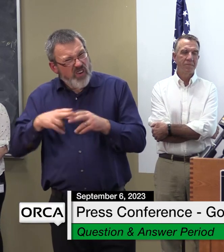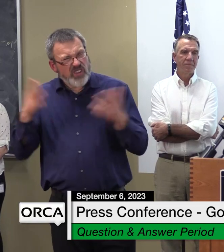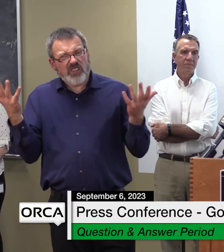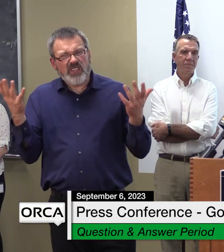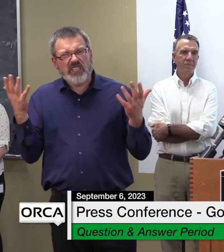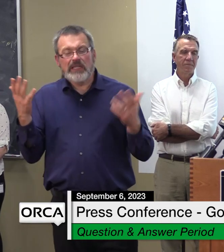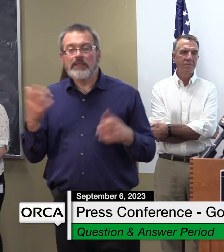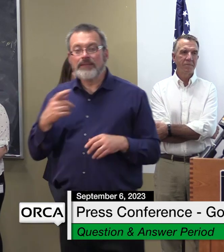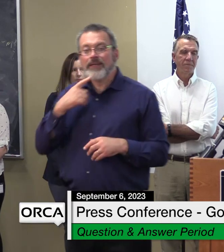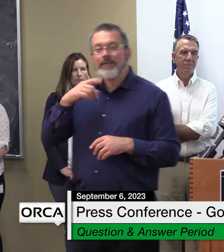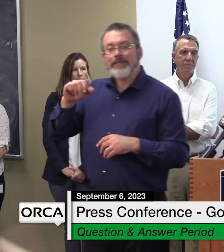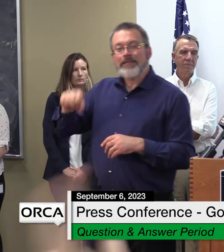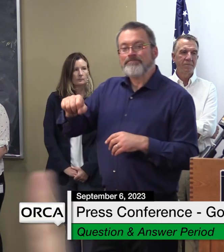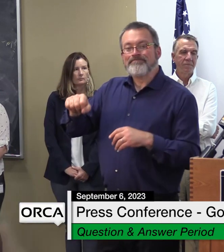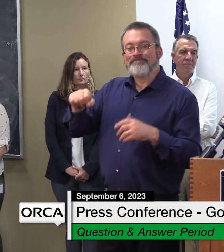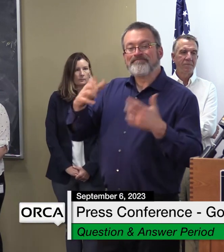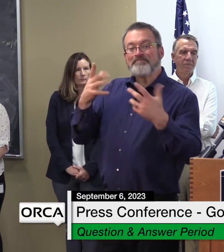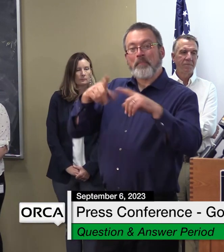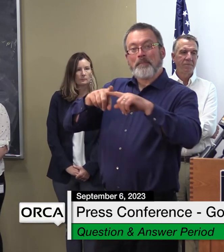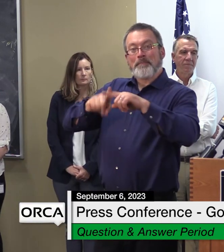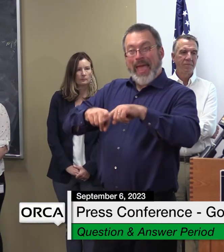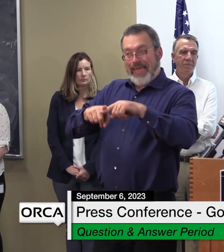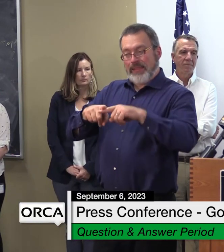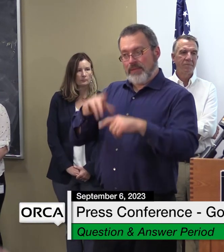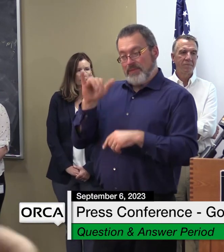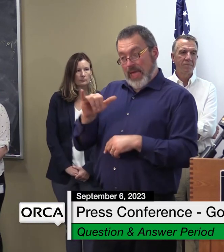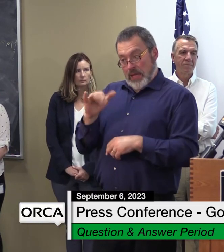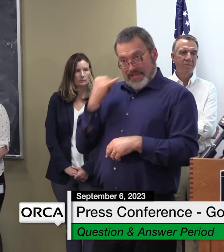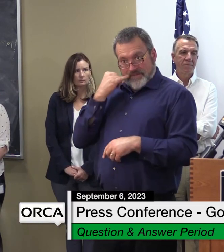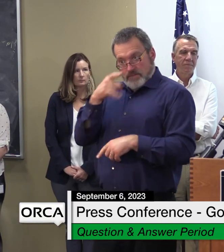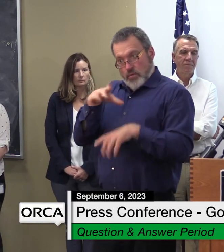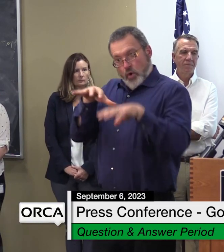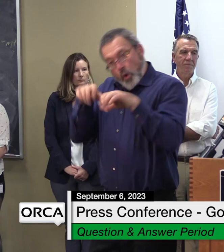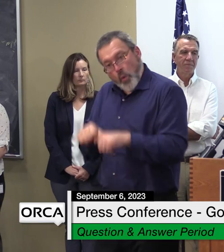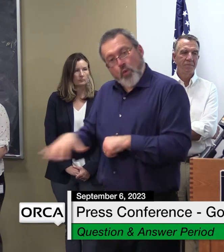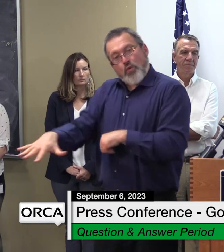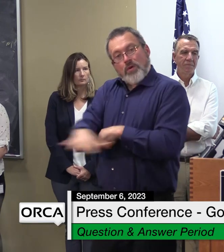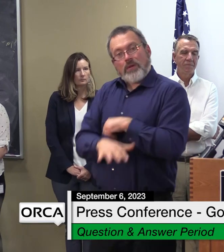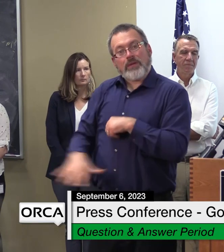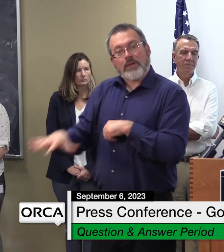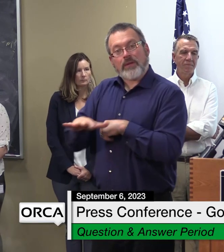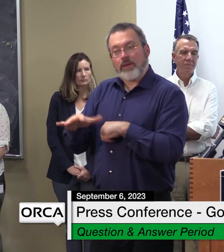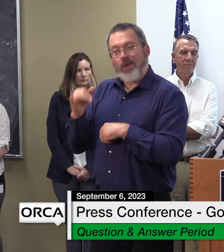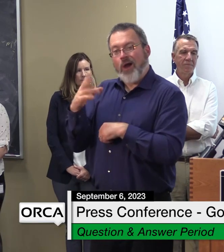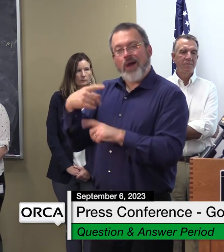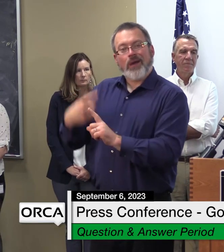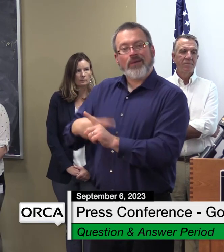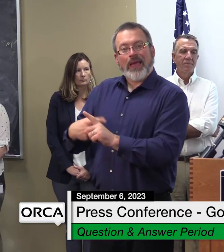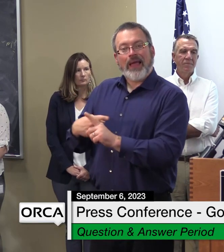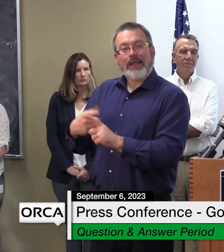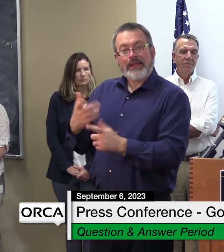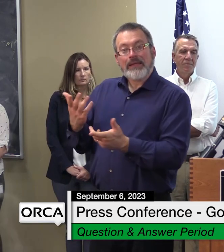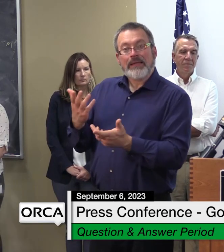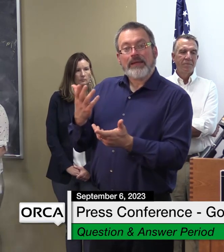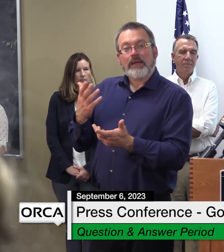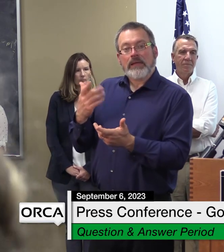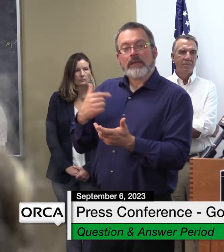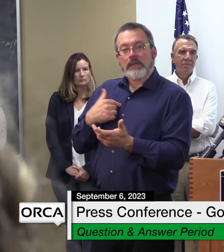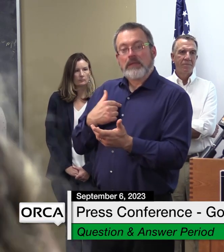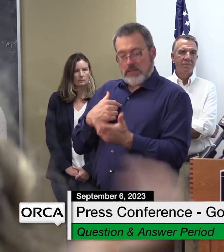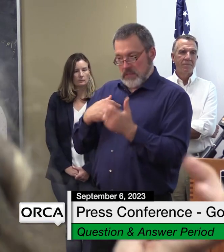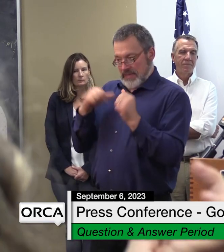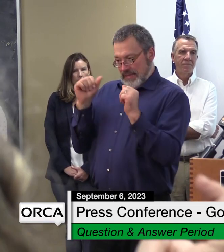home unit, and it could be a permanent solution for you, and you were able to purchase it, that could be a solution for